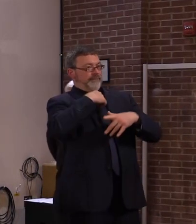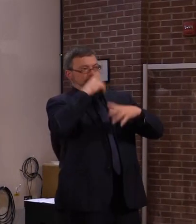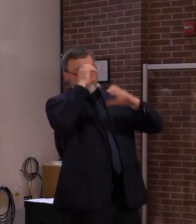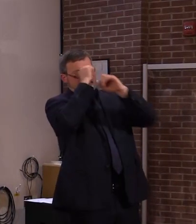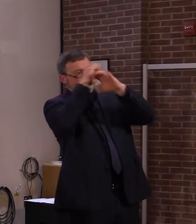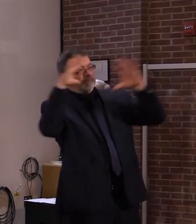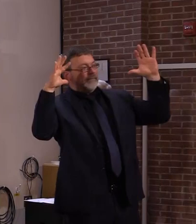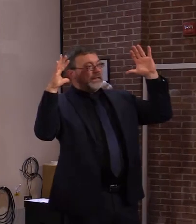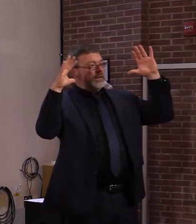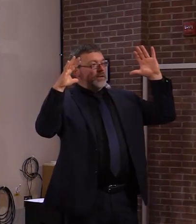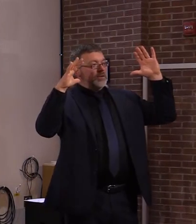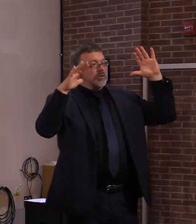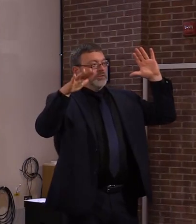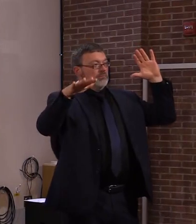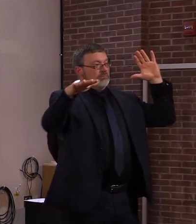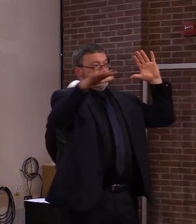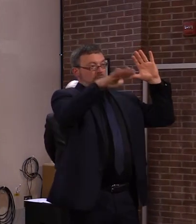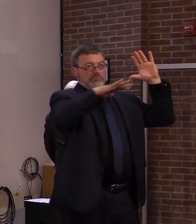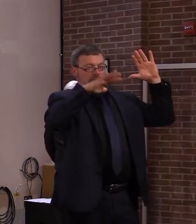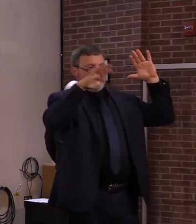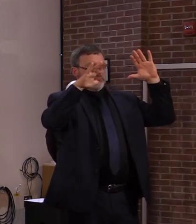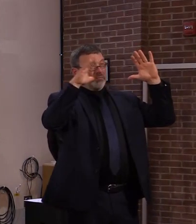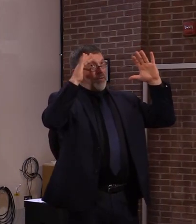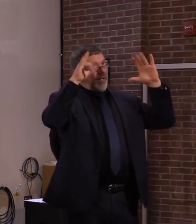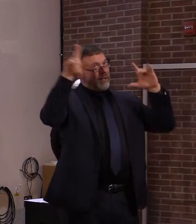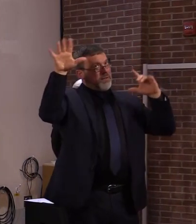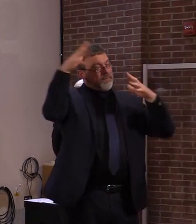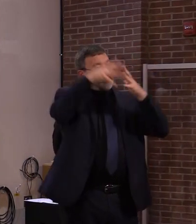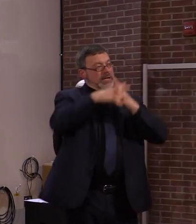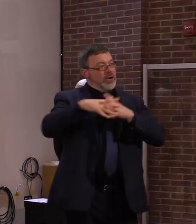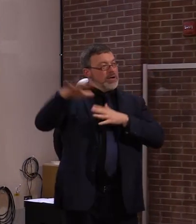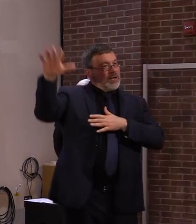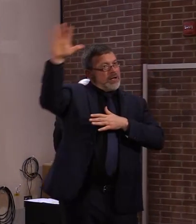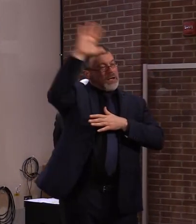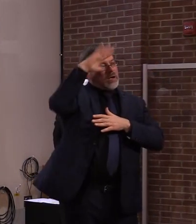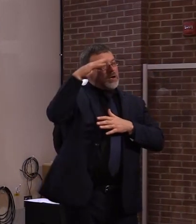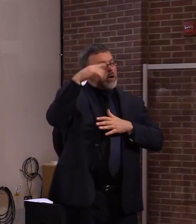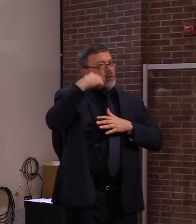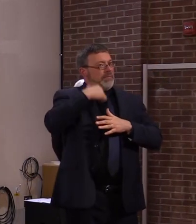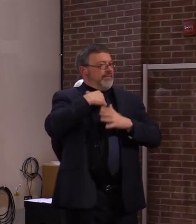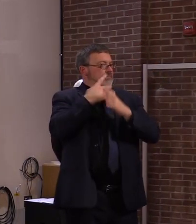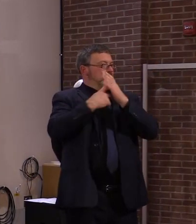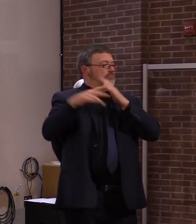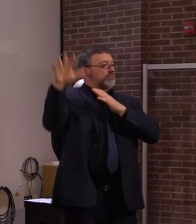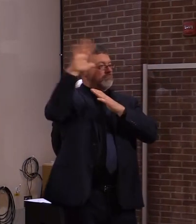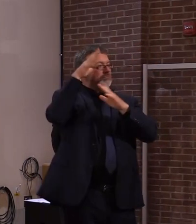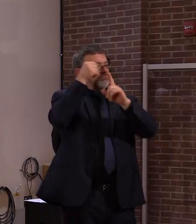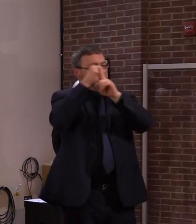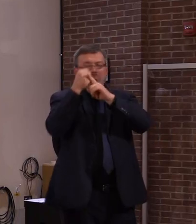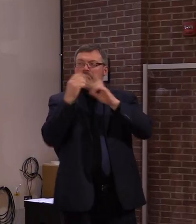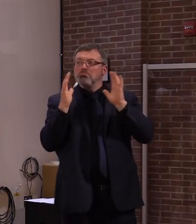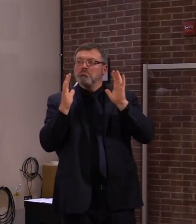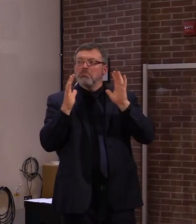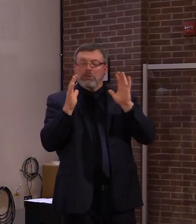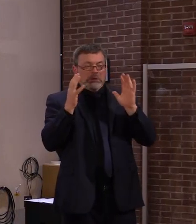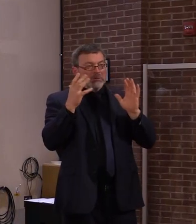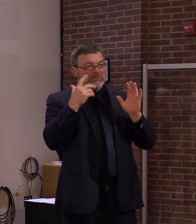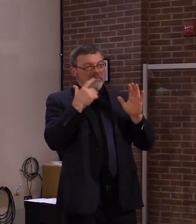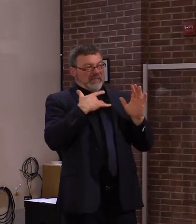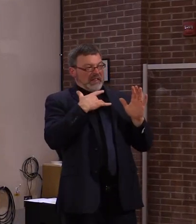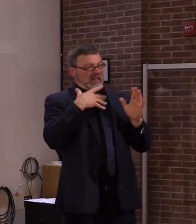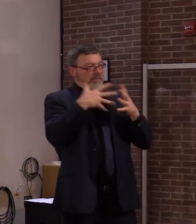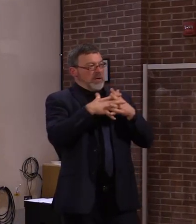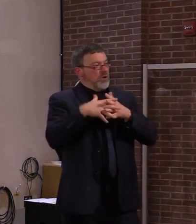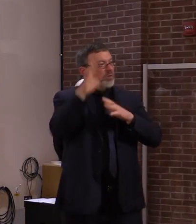testing strategy going into the future and going into the virus being endemic